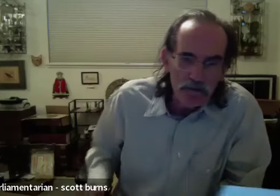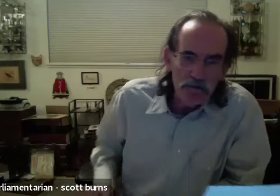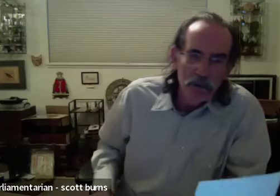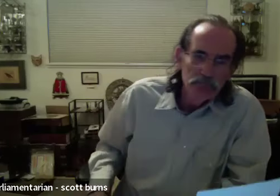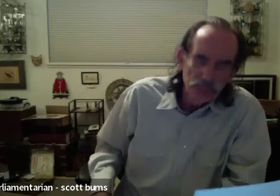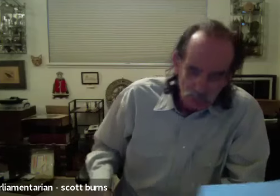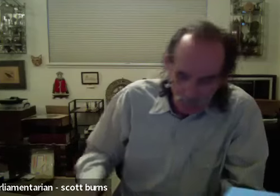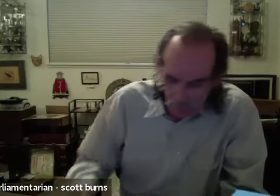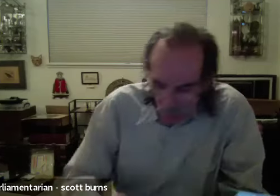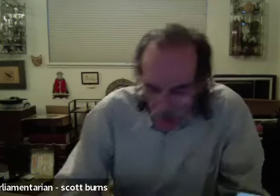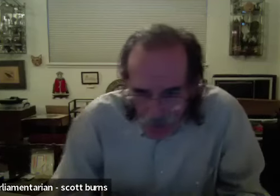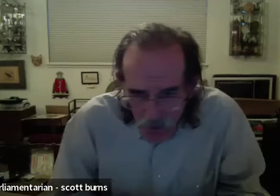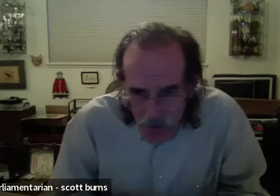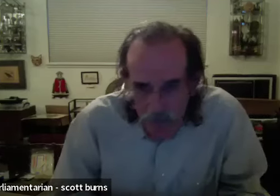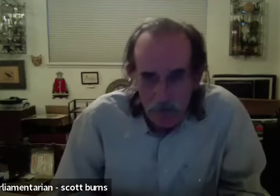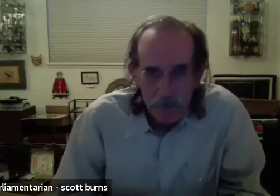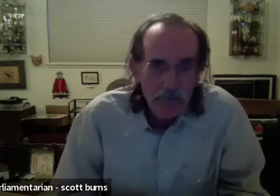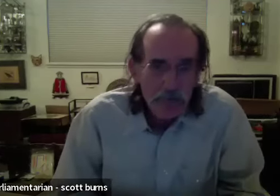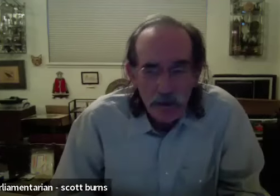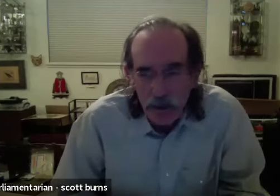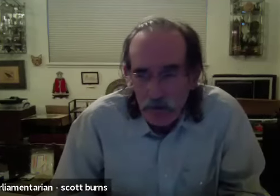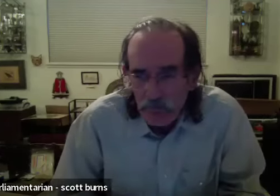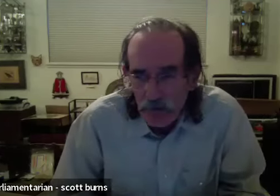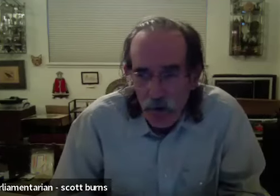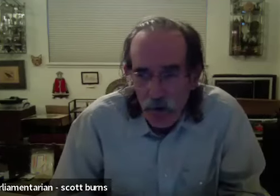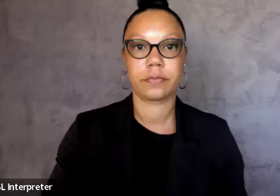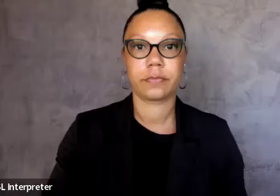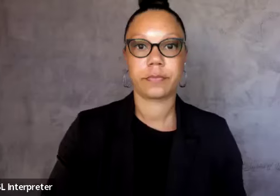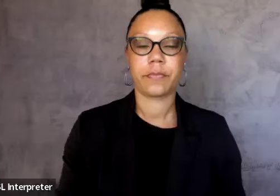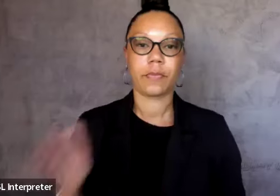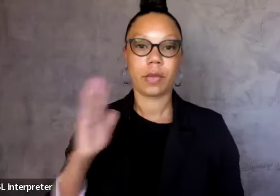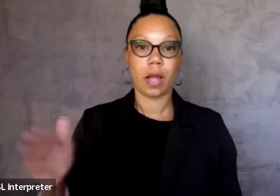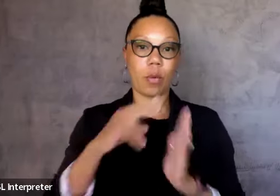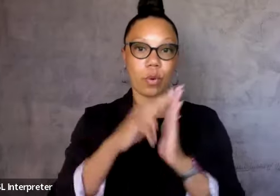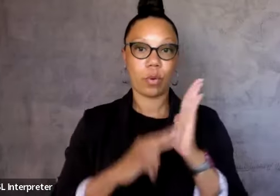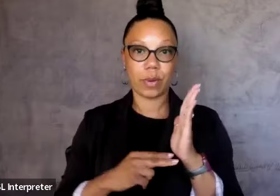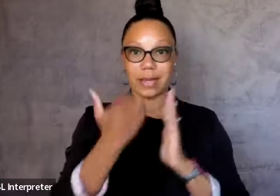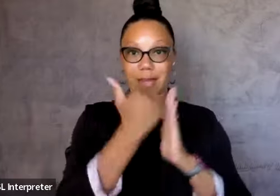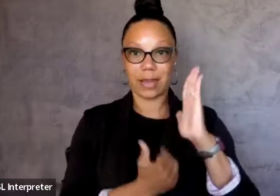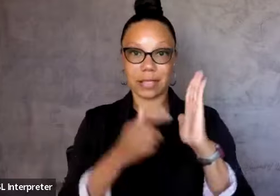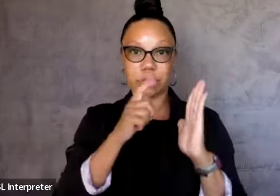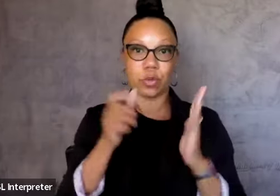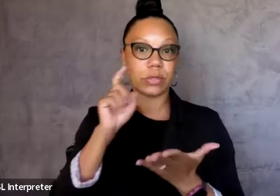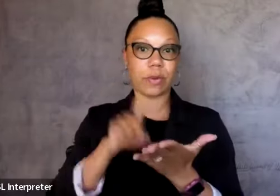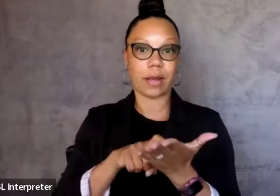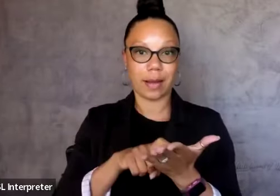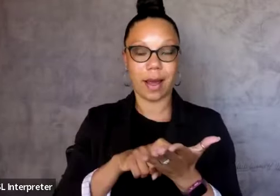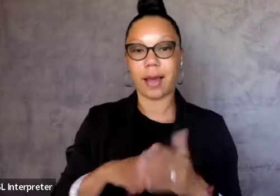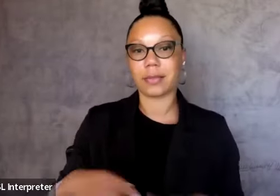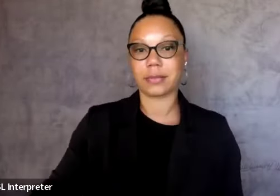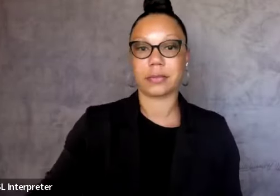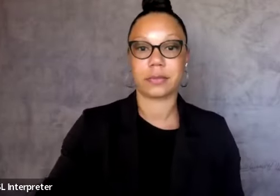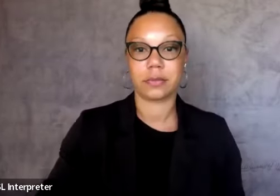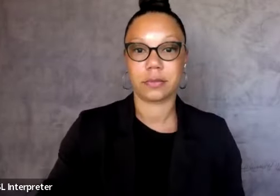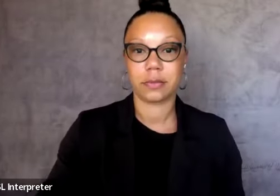going to read the list of who was recognized to speak earlier. So do not raise your hands